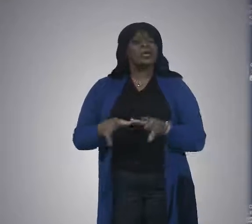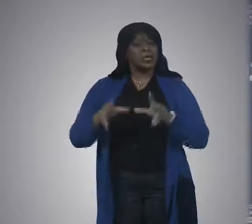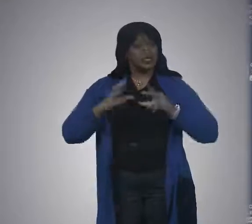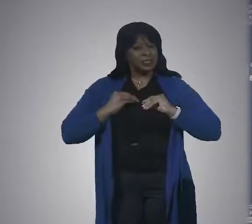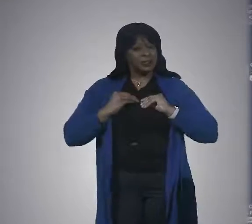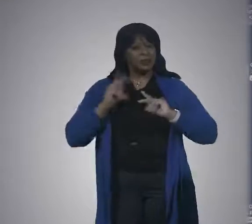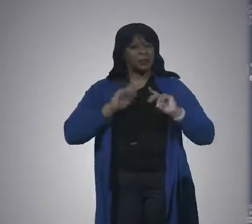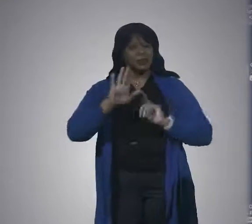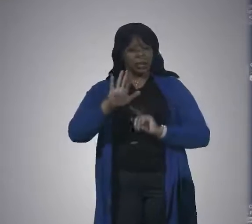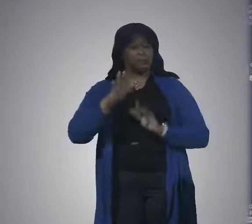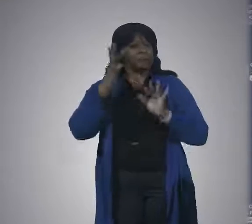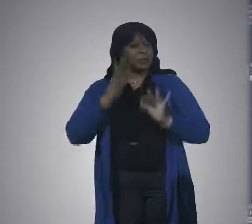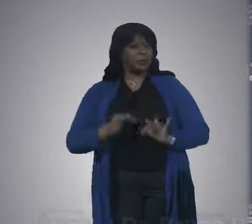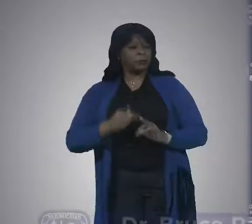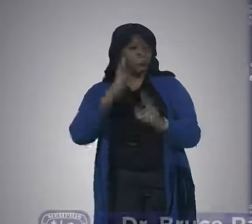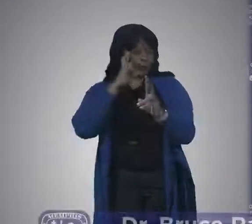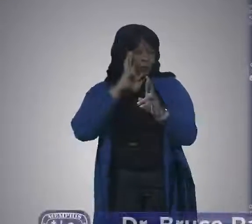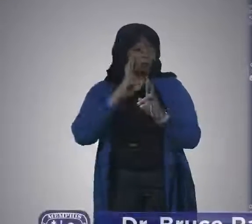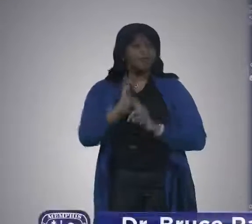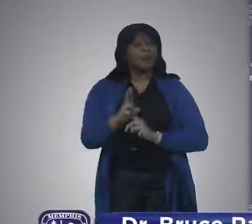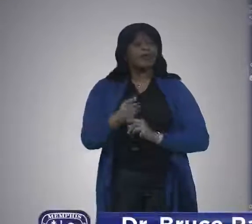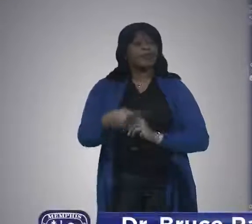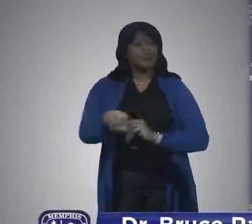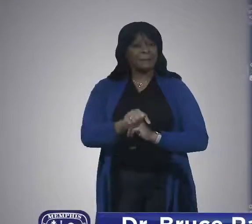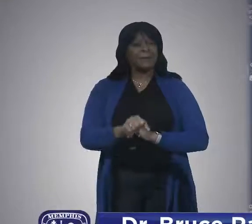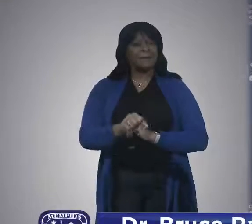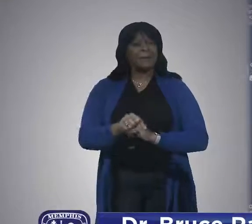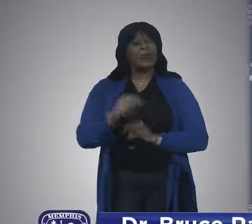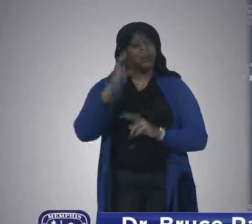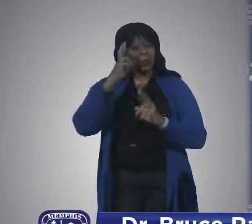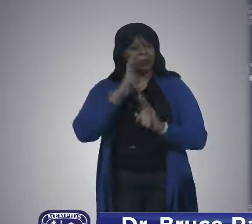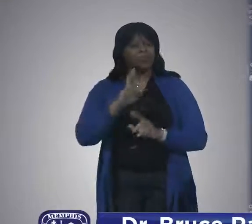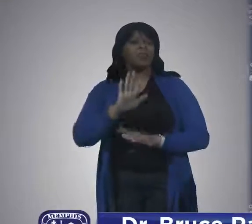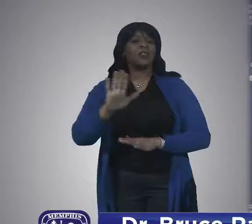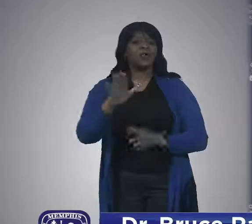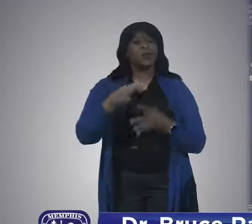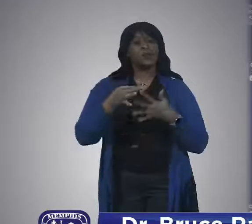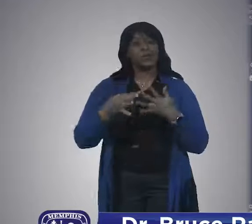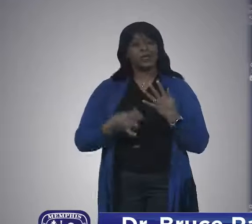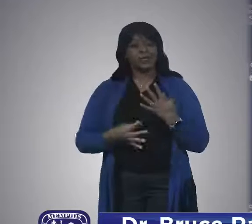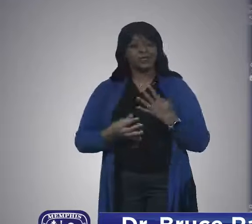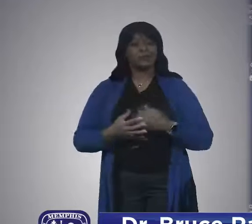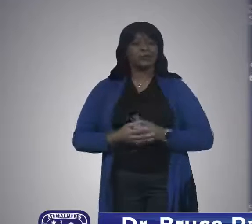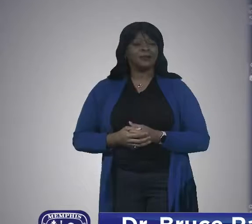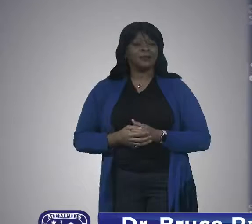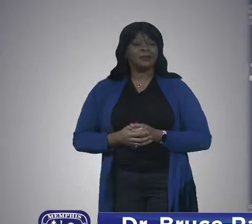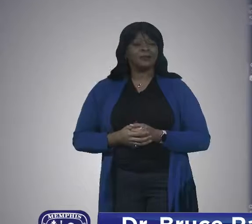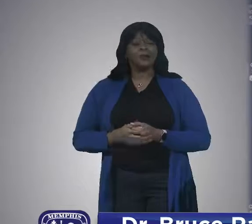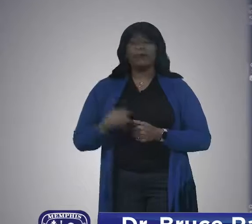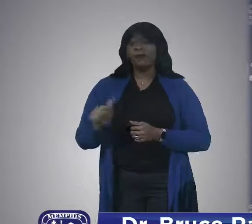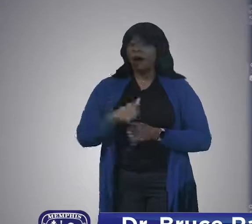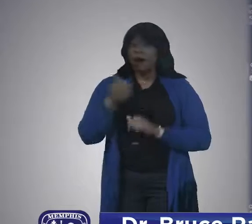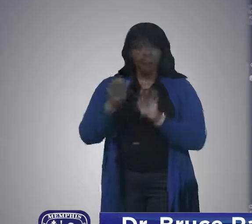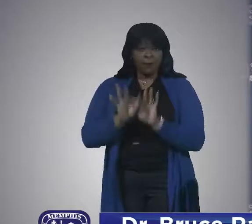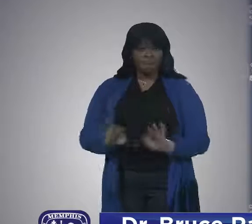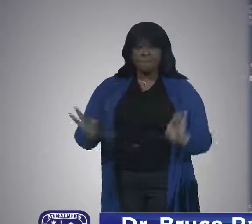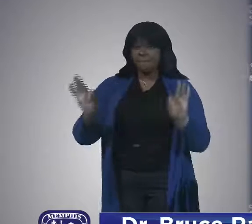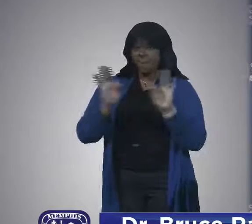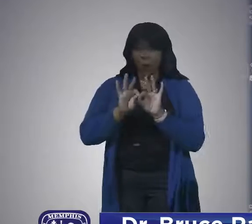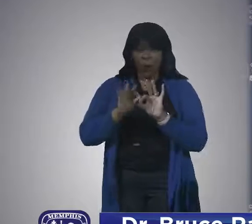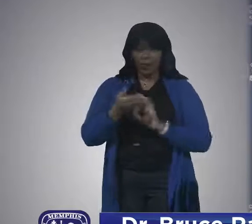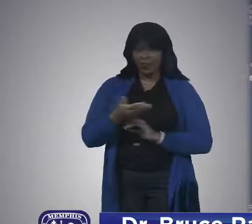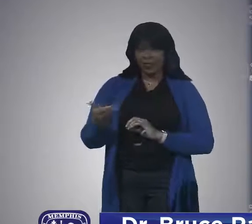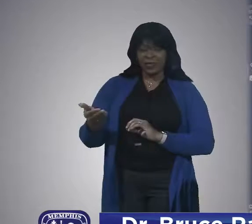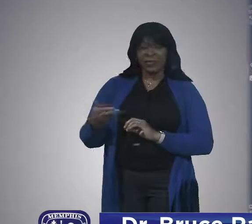Accepting people where they are, respecting them, respecting their choices. The other important thing I think